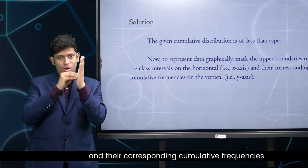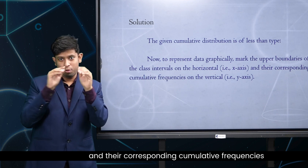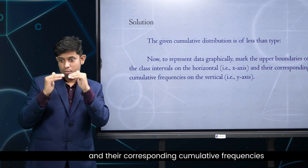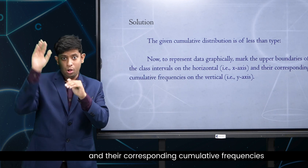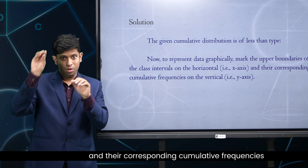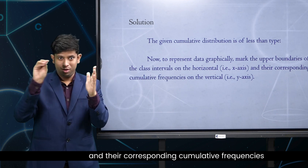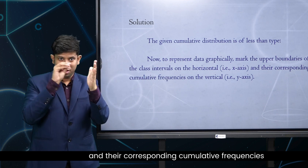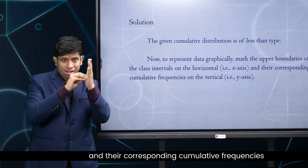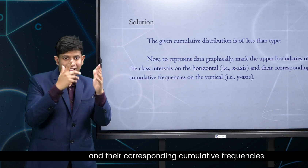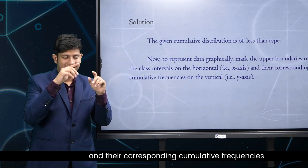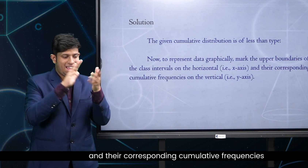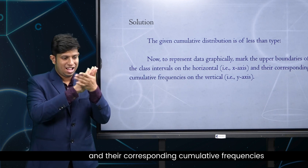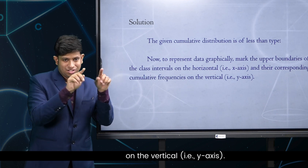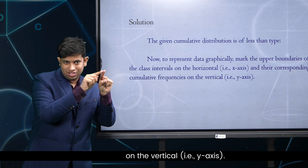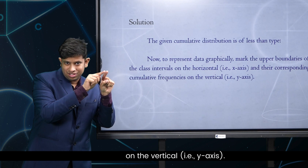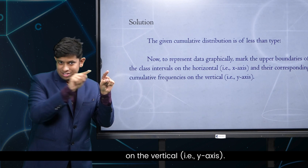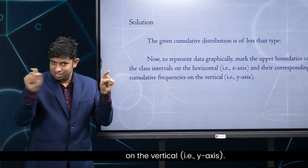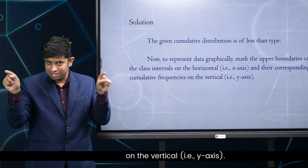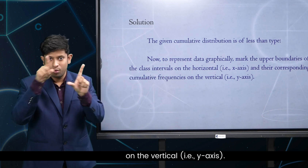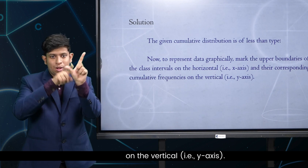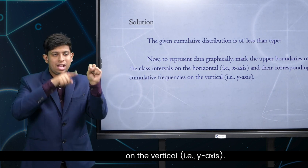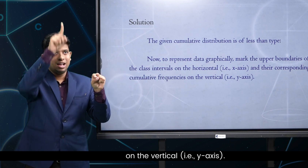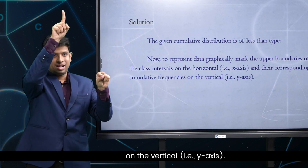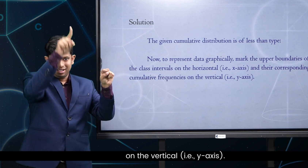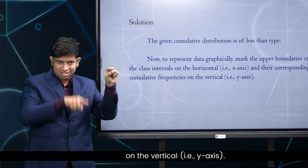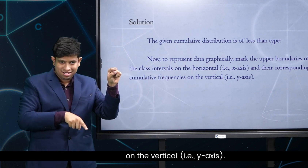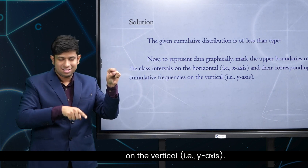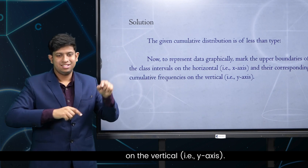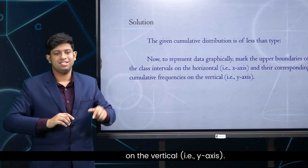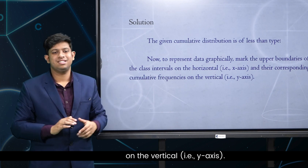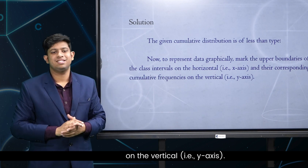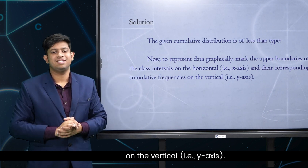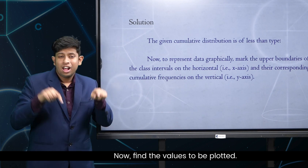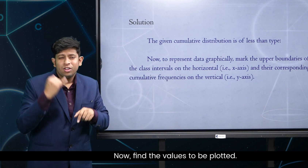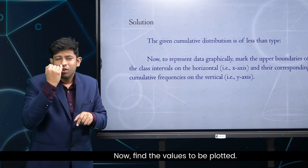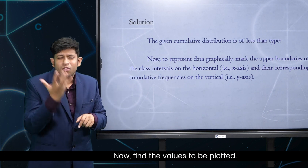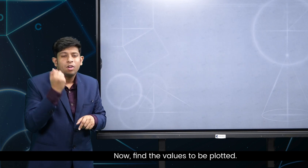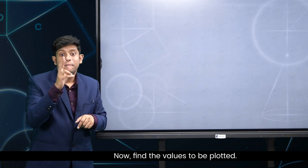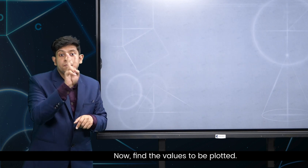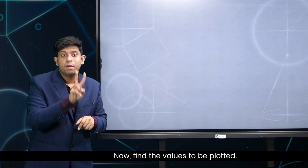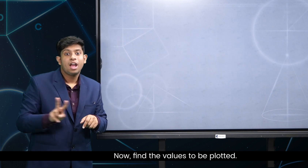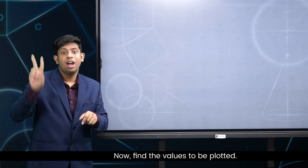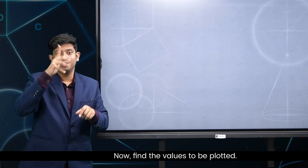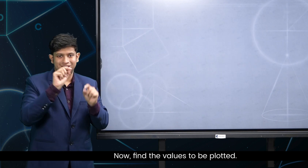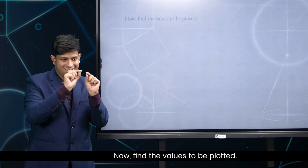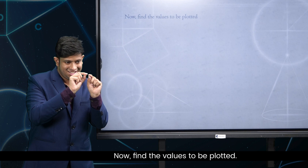the corresponding cumulative frequencies on the vertical, that is y-axis. Now find the values to be plotted.